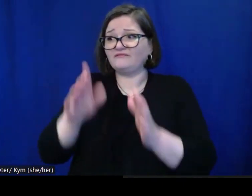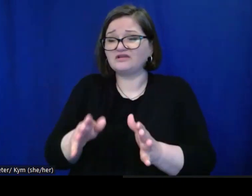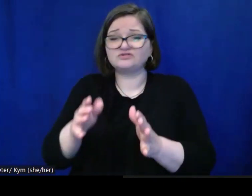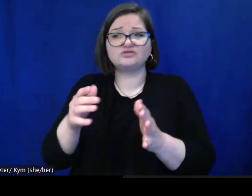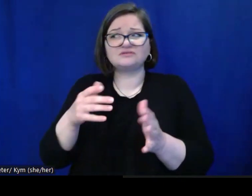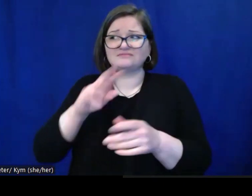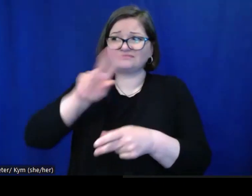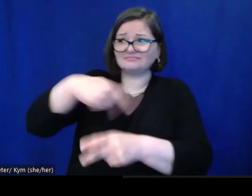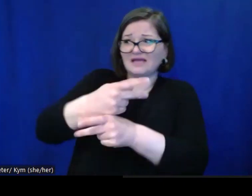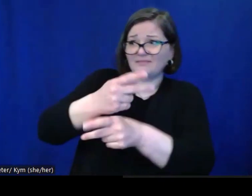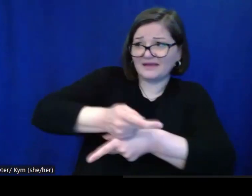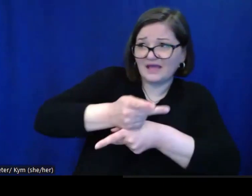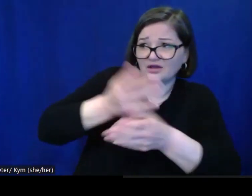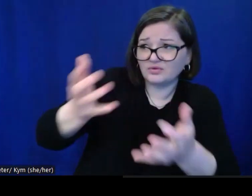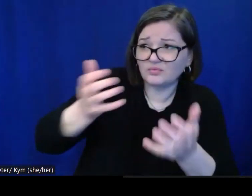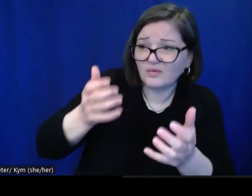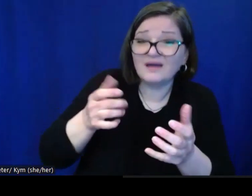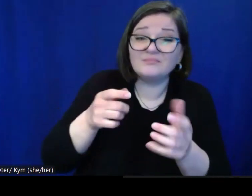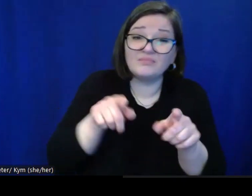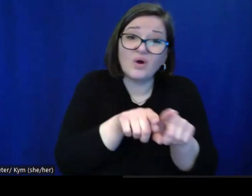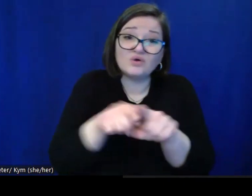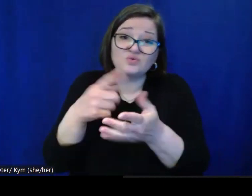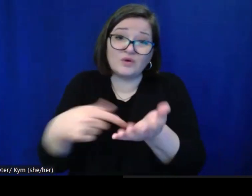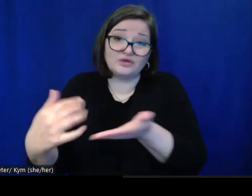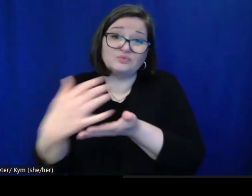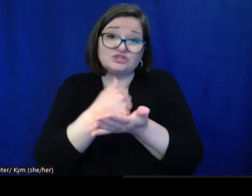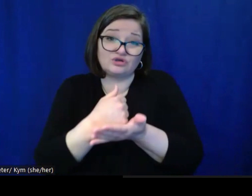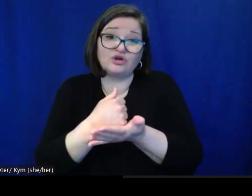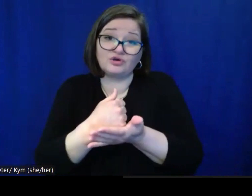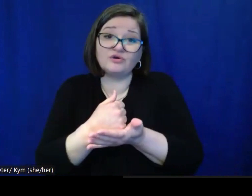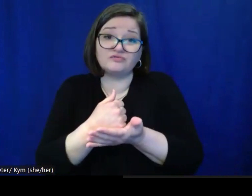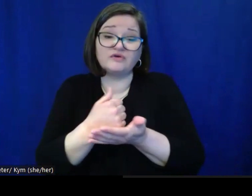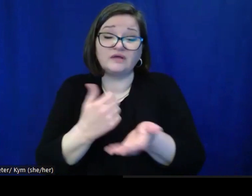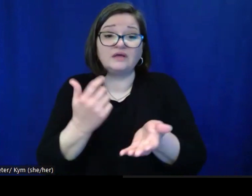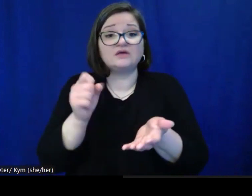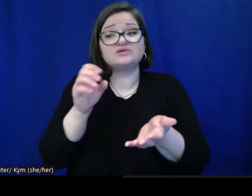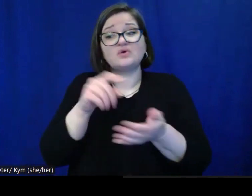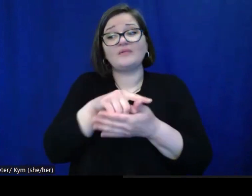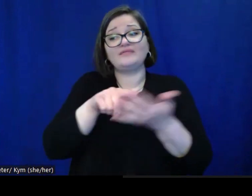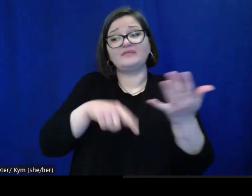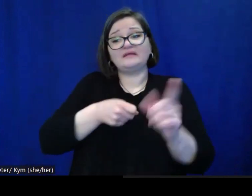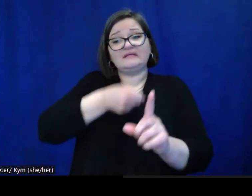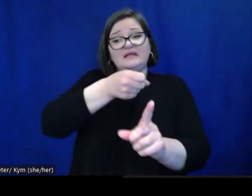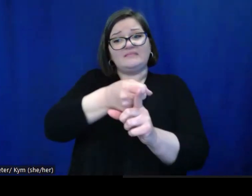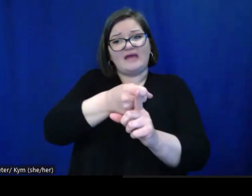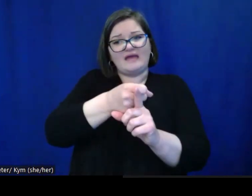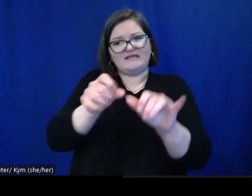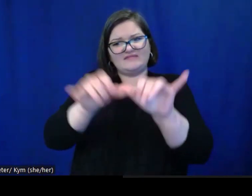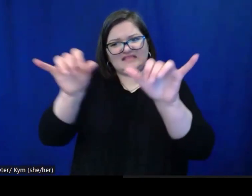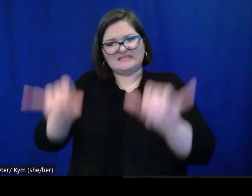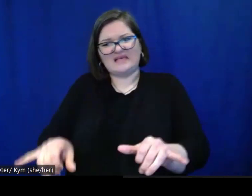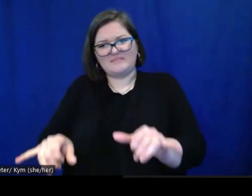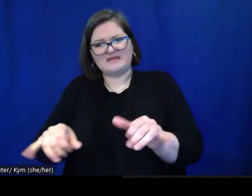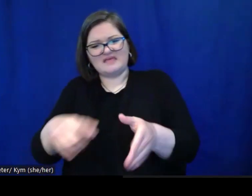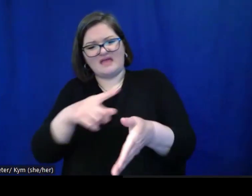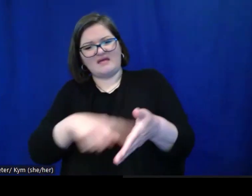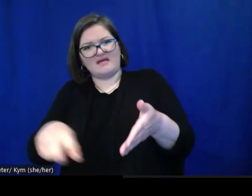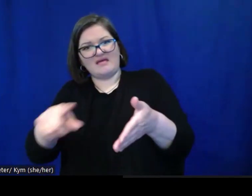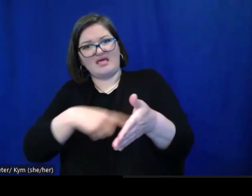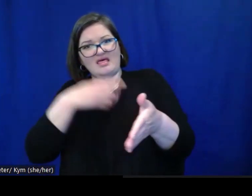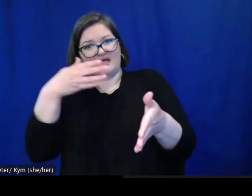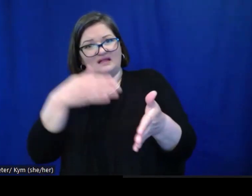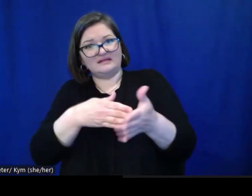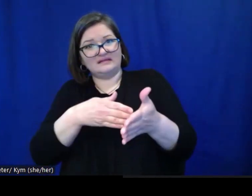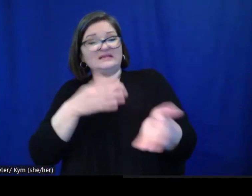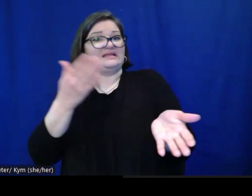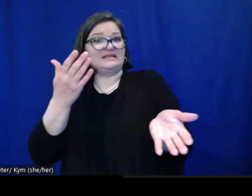if I'm being honest. And so these impact of systemic prejudices affect your mental